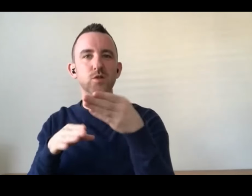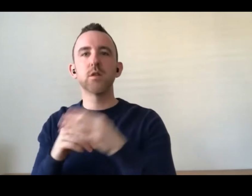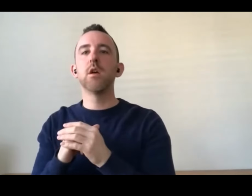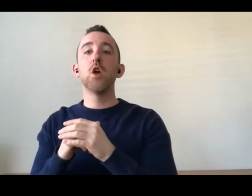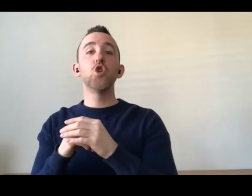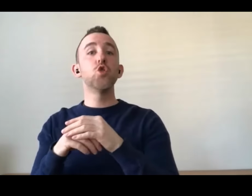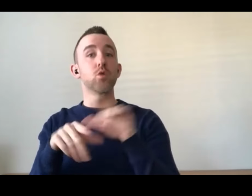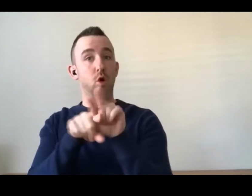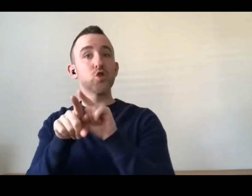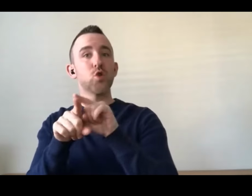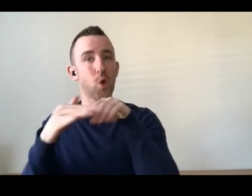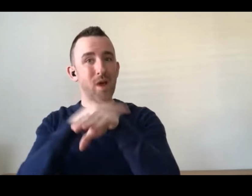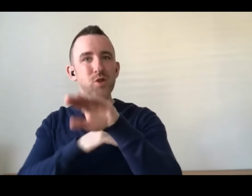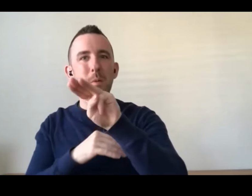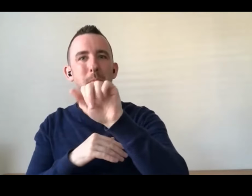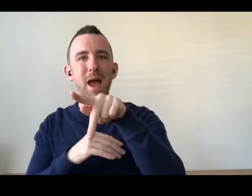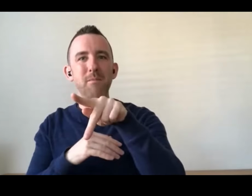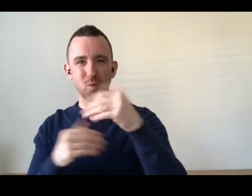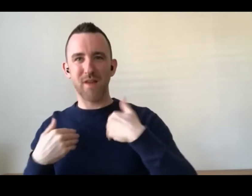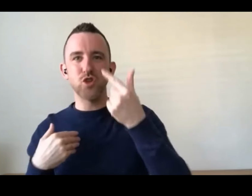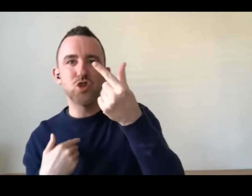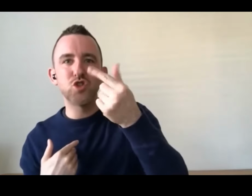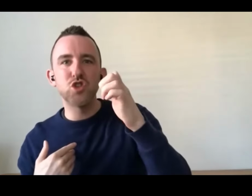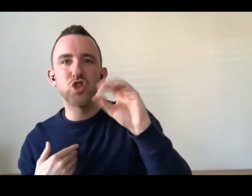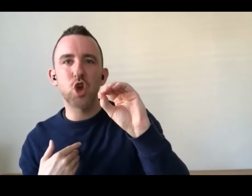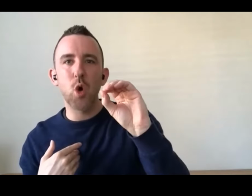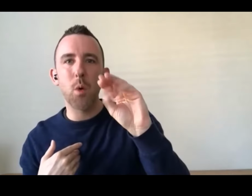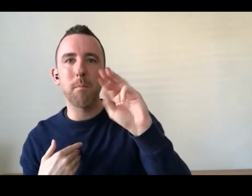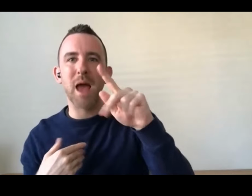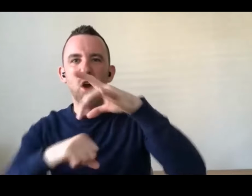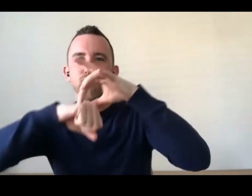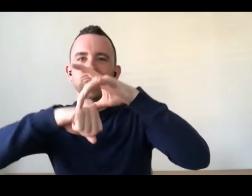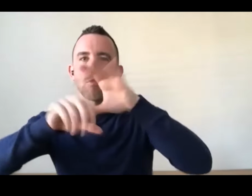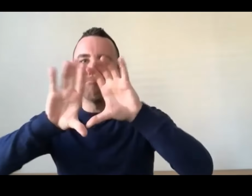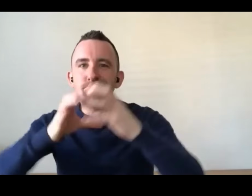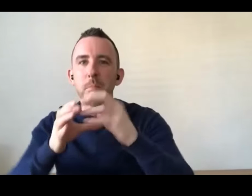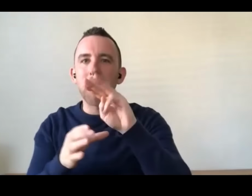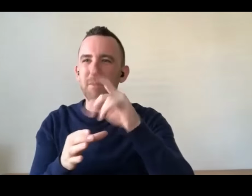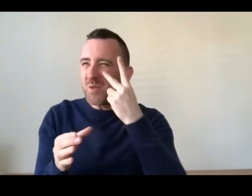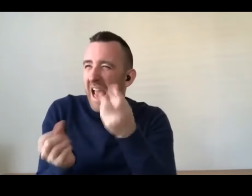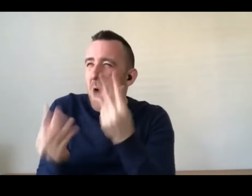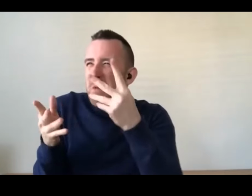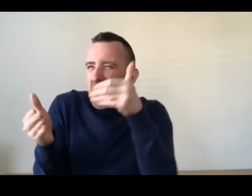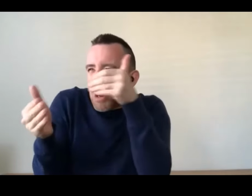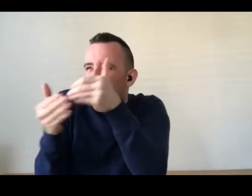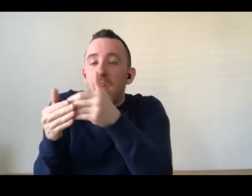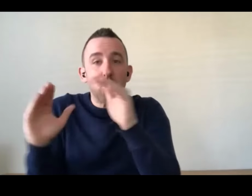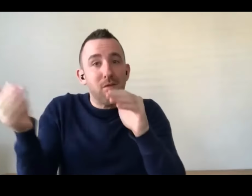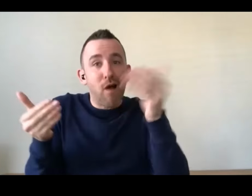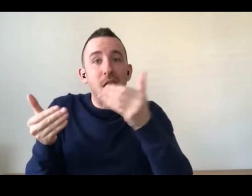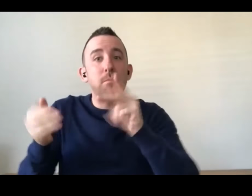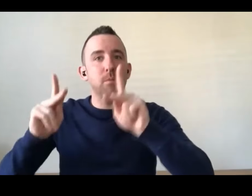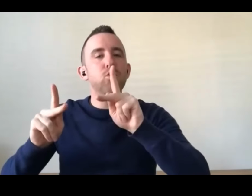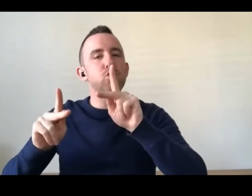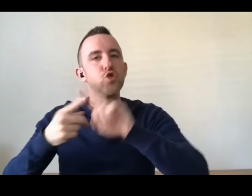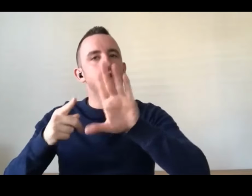map. There's a little geo map, and you can look and see how many Gishers are near you. And you can invite them to your team if you build it,